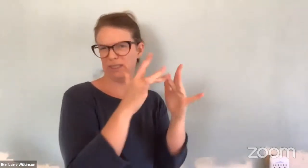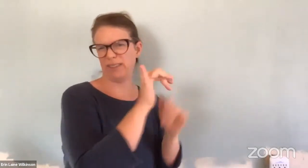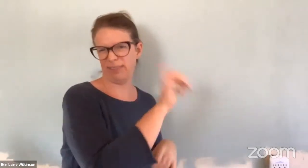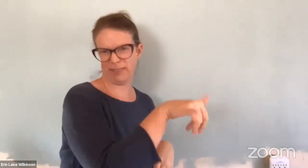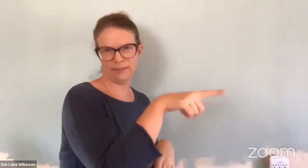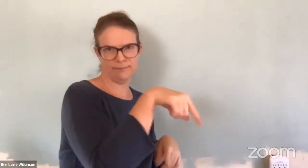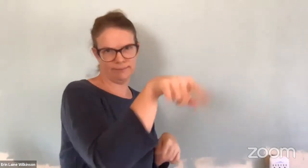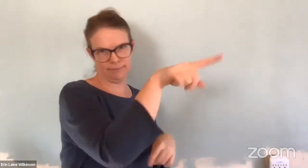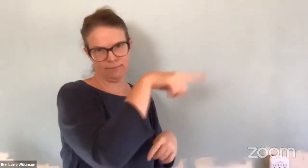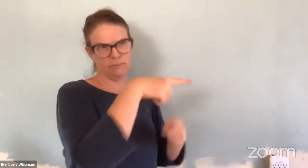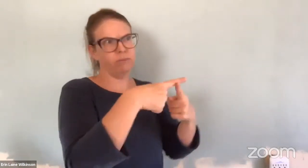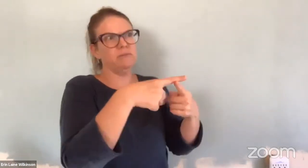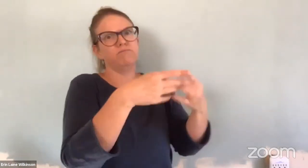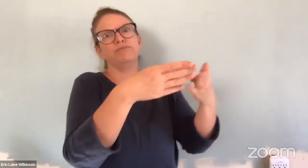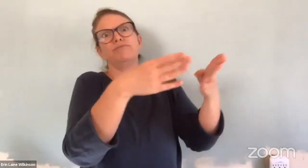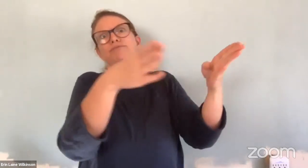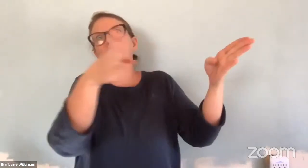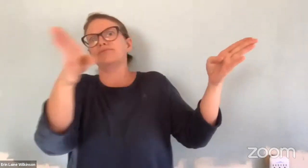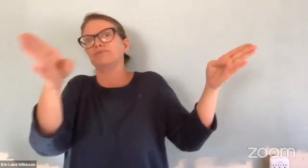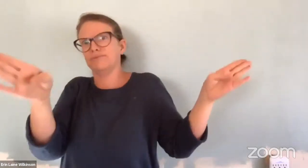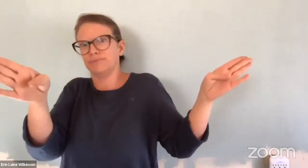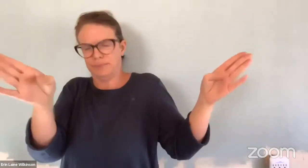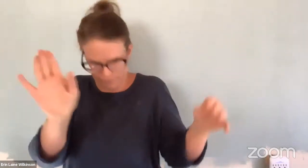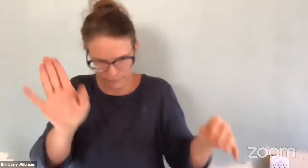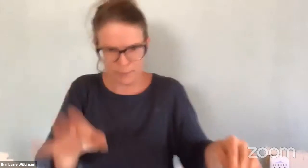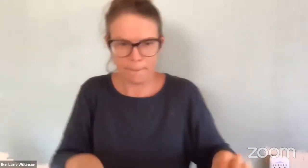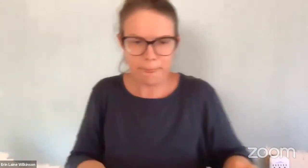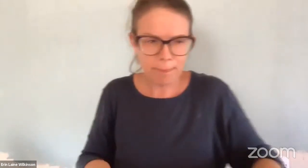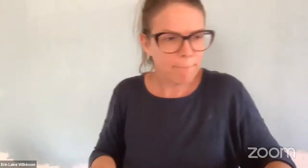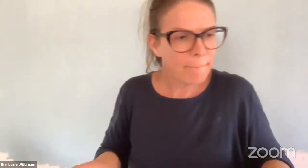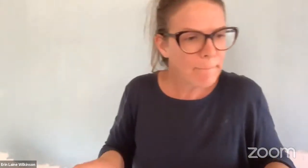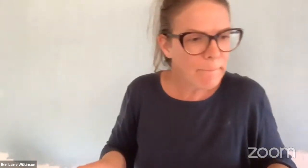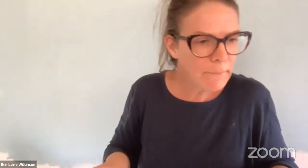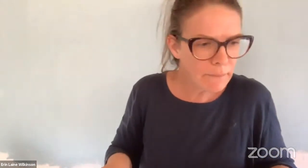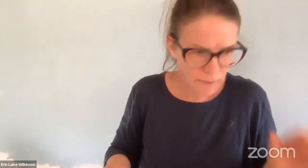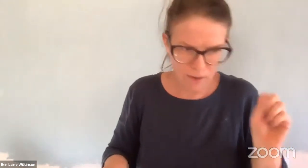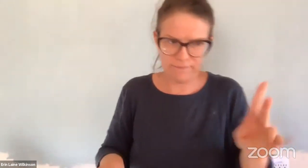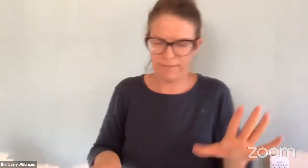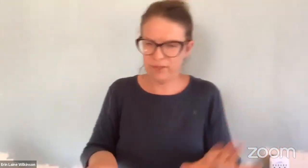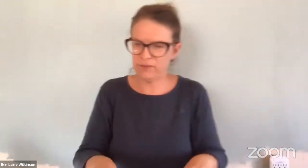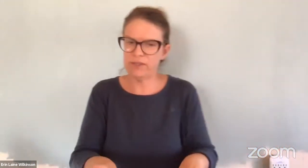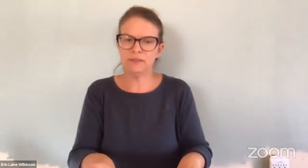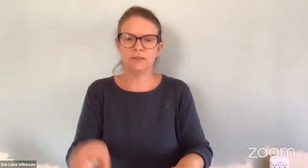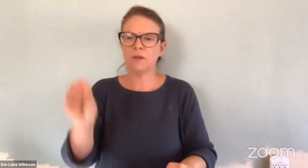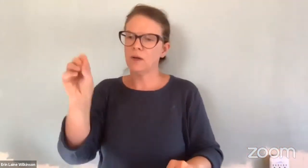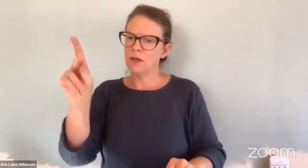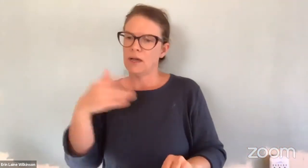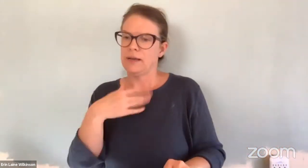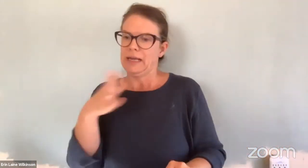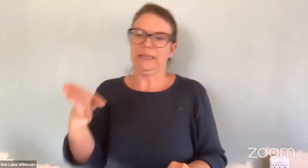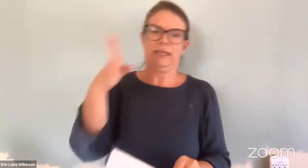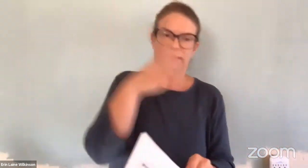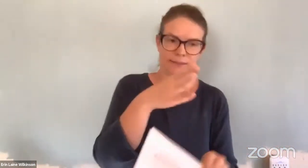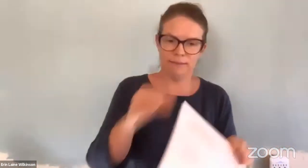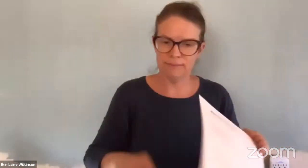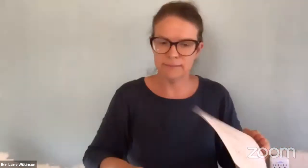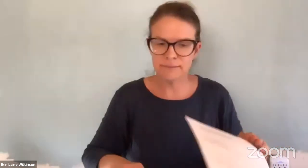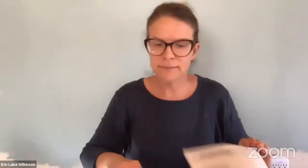result is going to be of that language contact as that happens more and more.